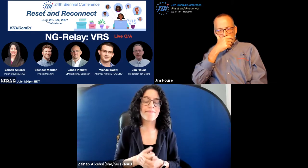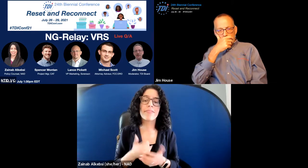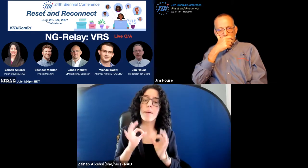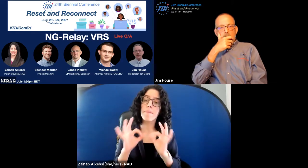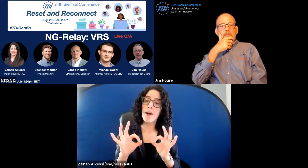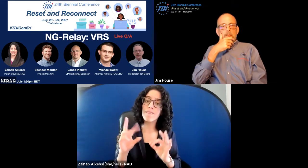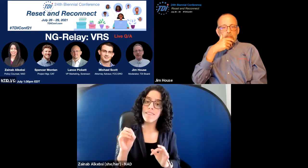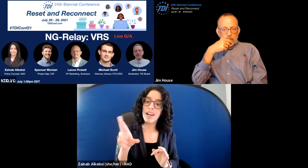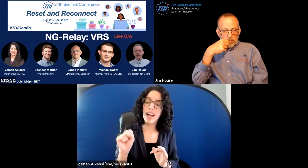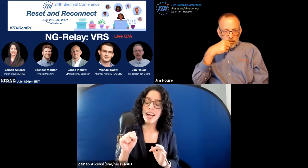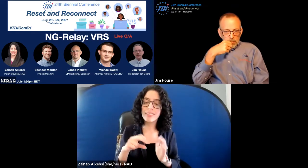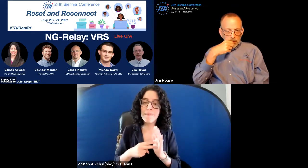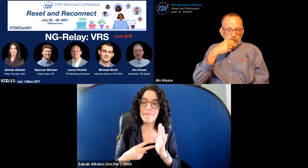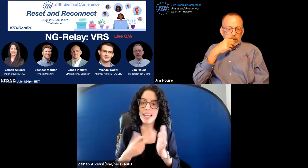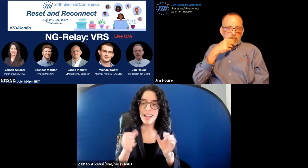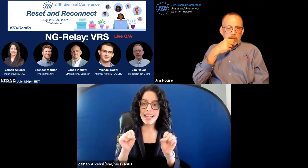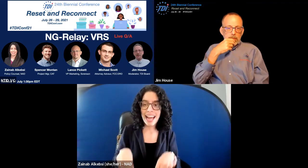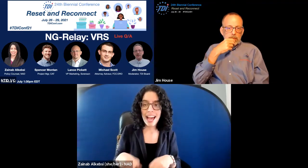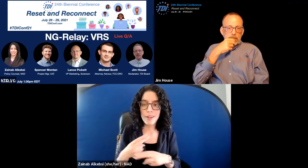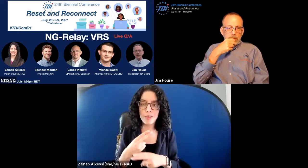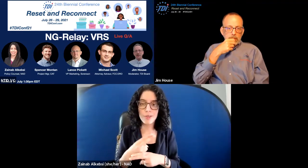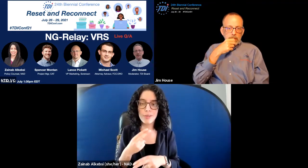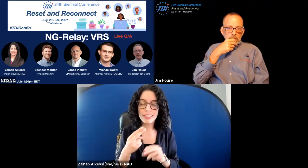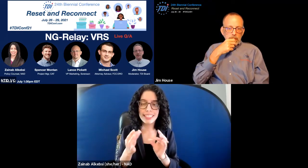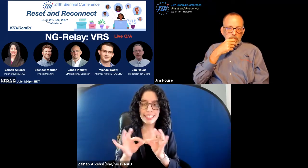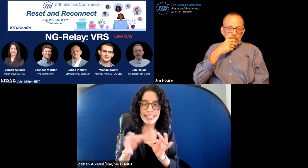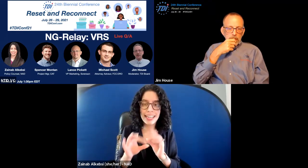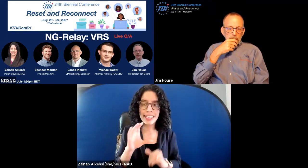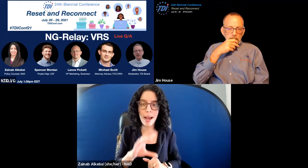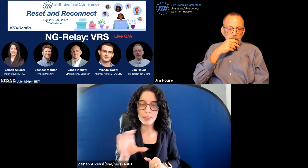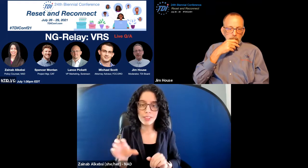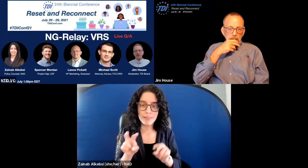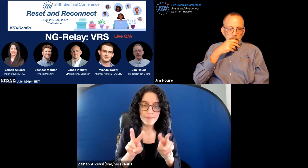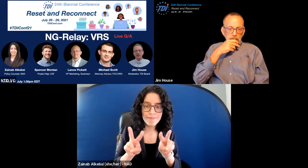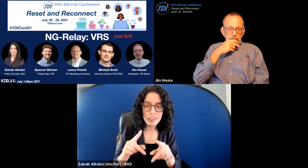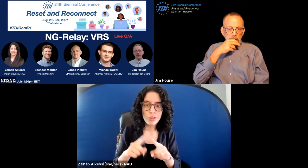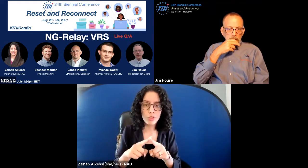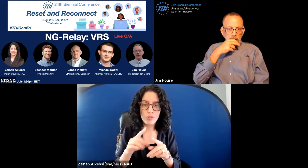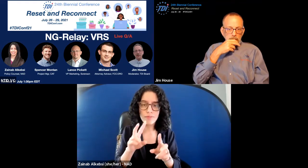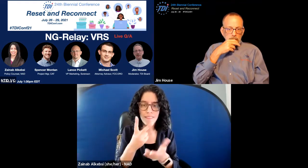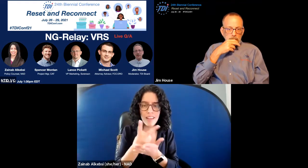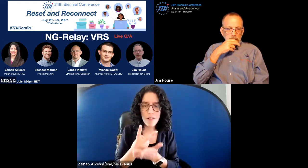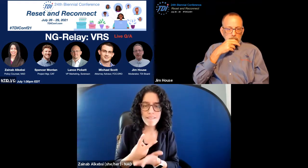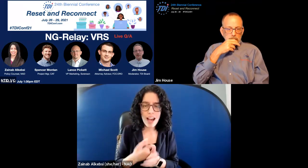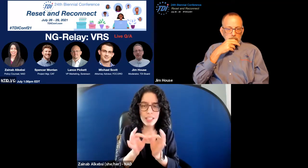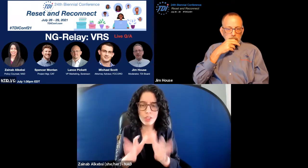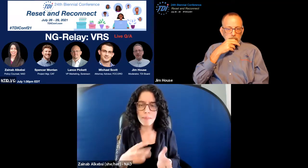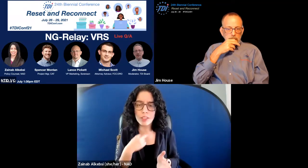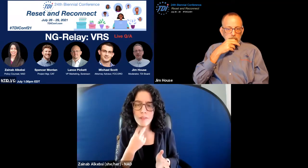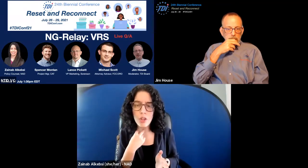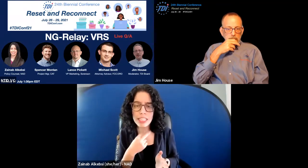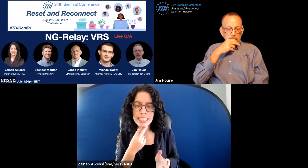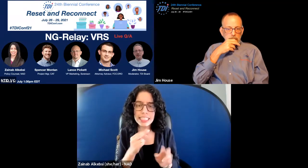that equivalent? No, it's not. A perfect VRS means that we can use captionings